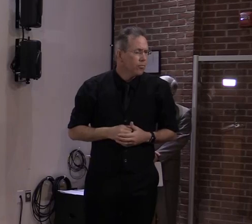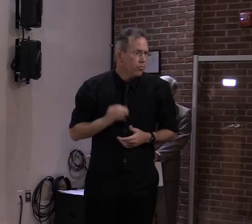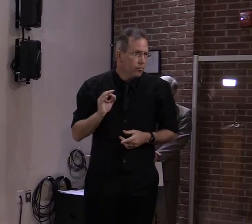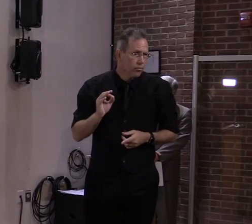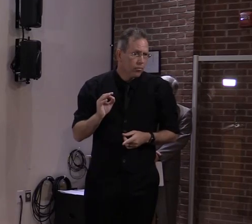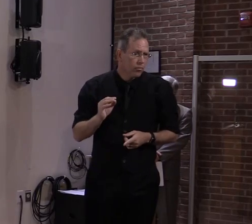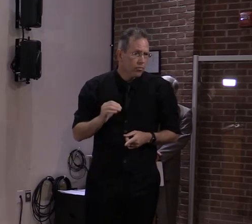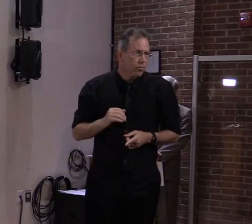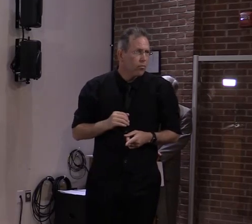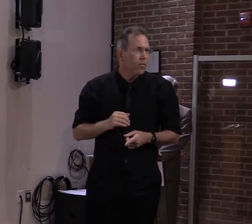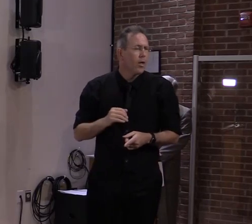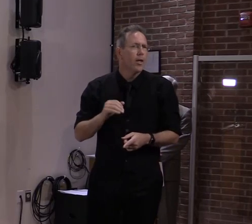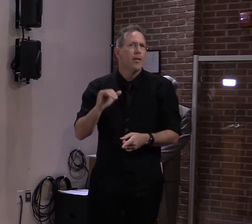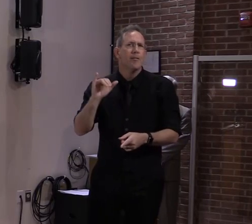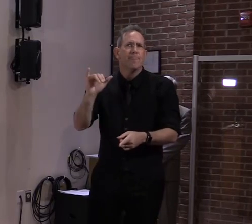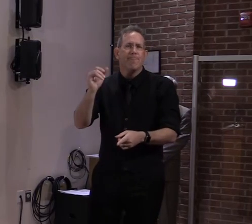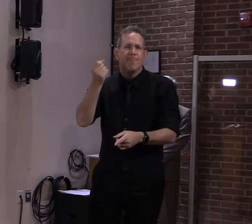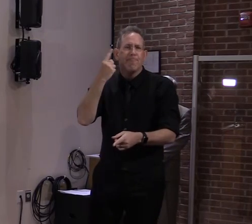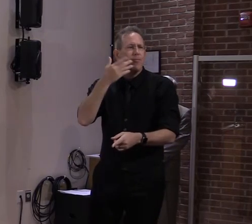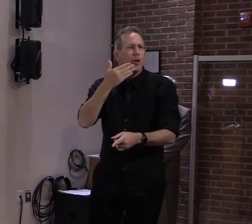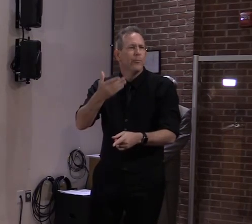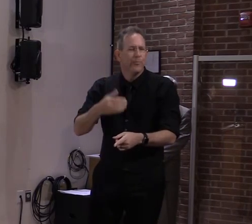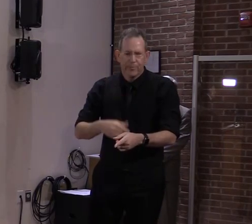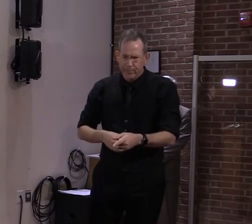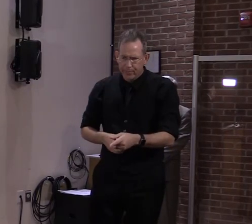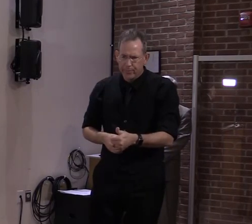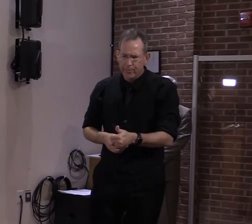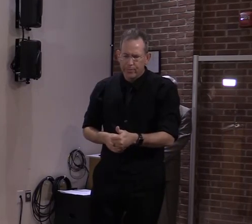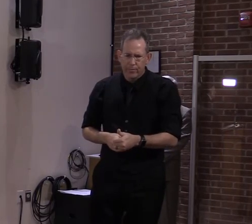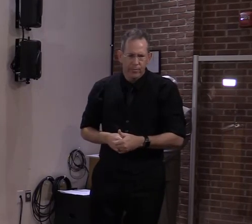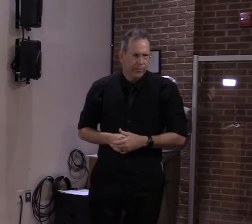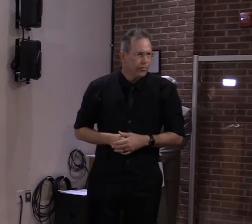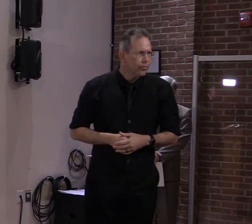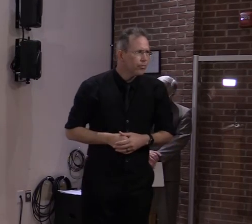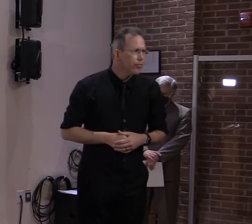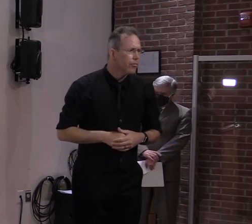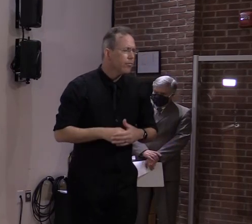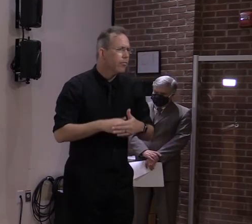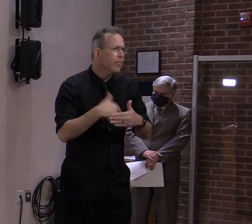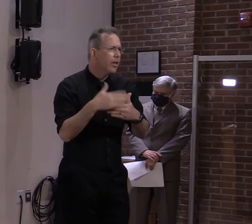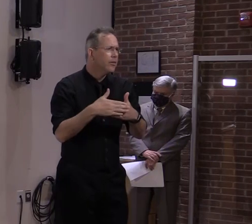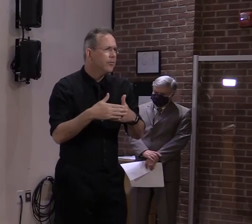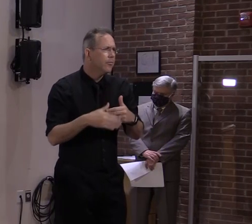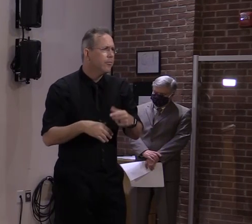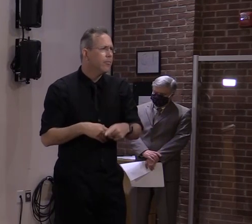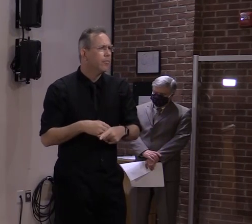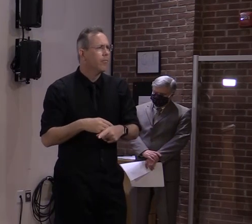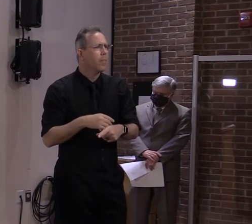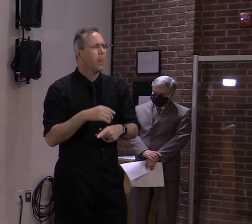Okay, thank you. Sure. Kat, WCAX.